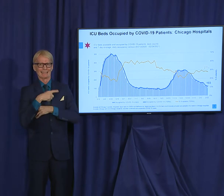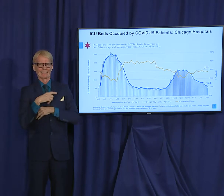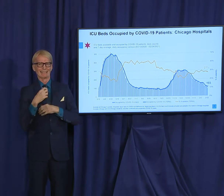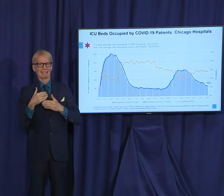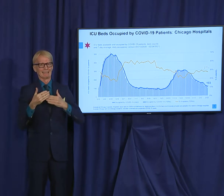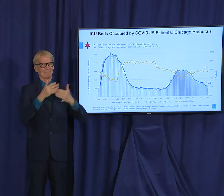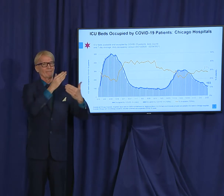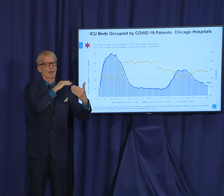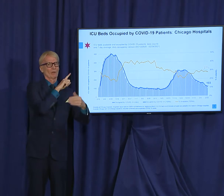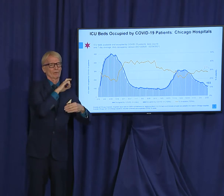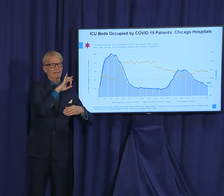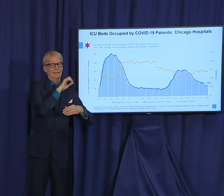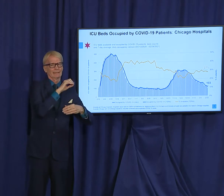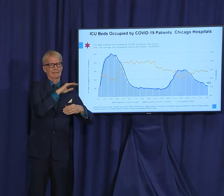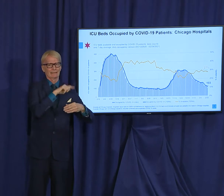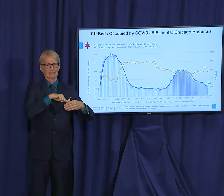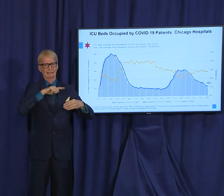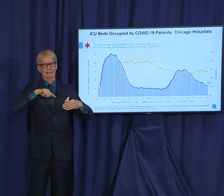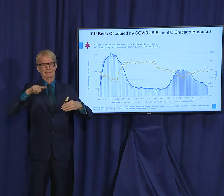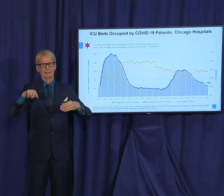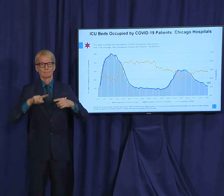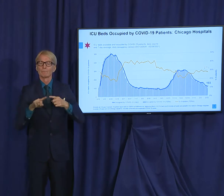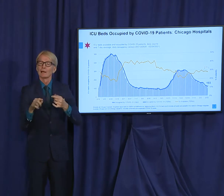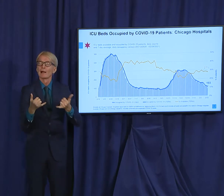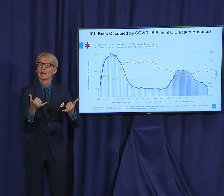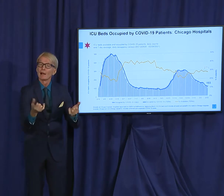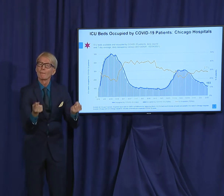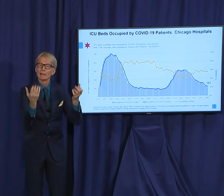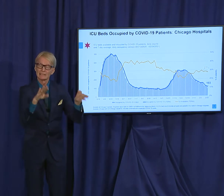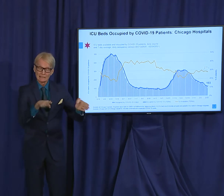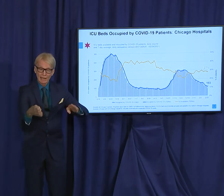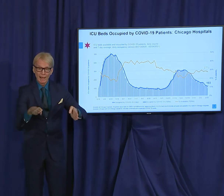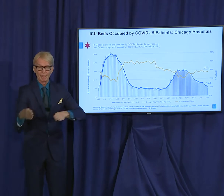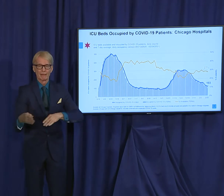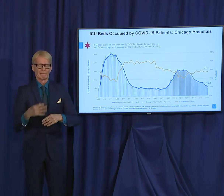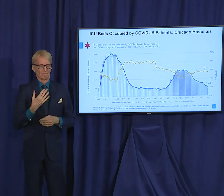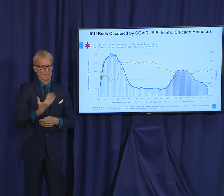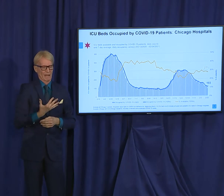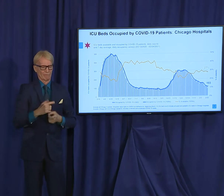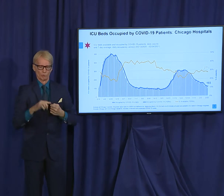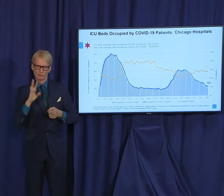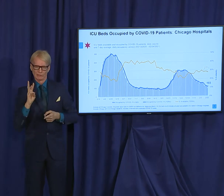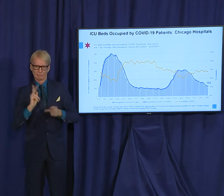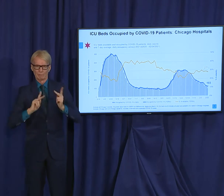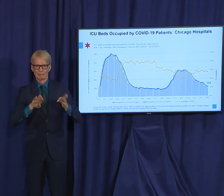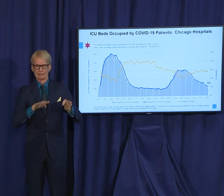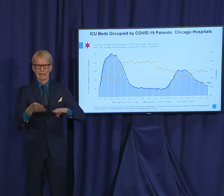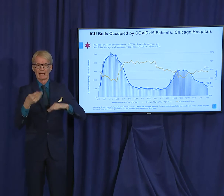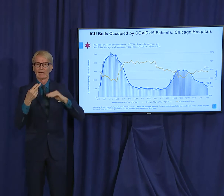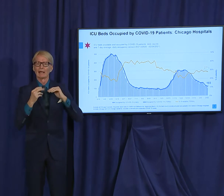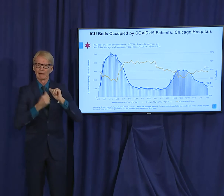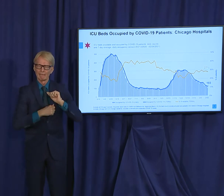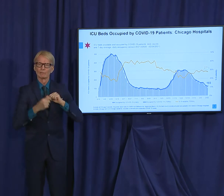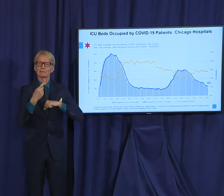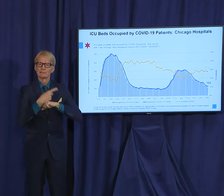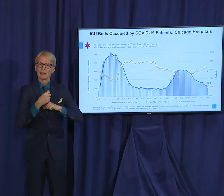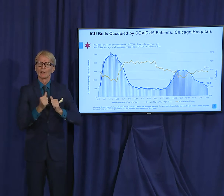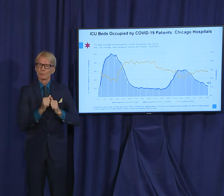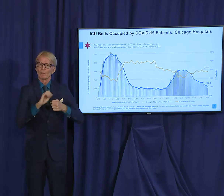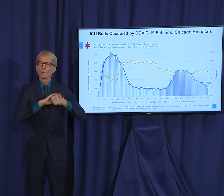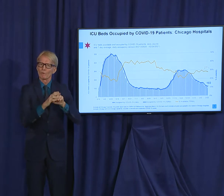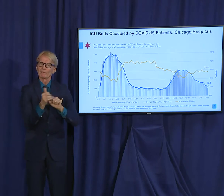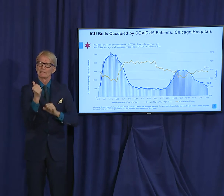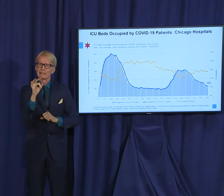go. Similarly, our deaths, we're currently averaging 5 to 6 Chicago deaths per day from COVID-19,